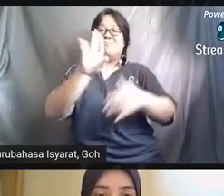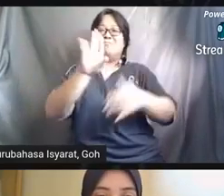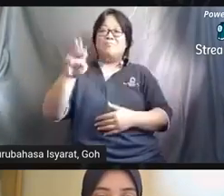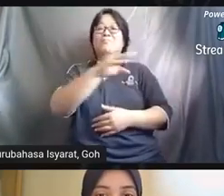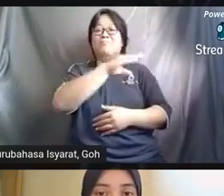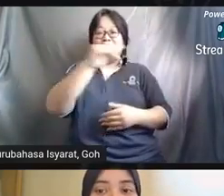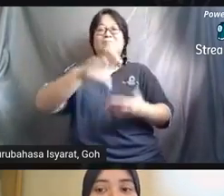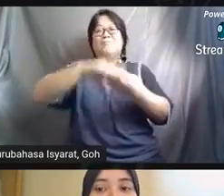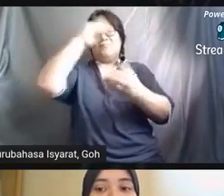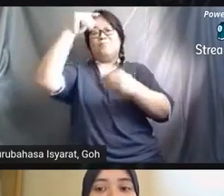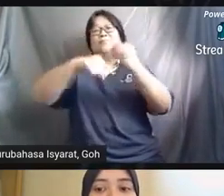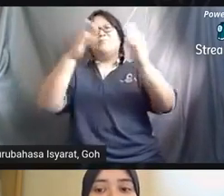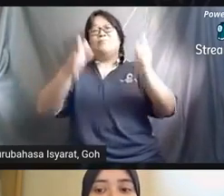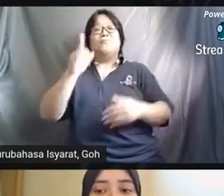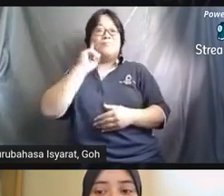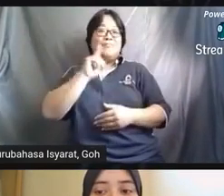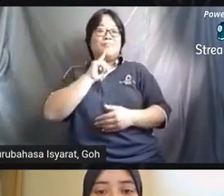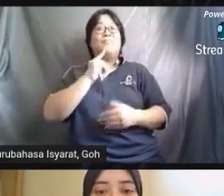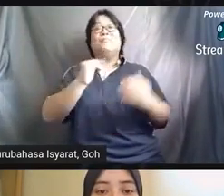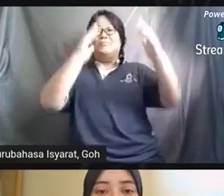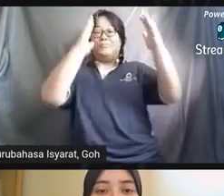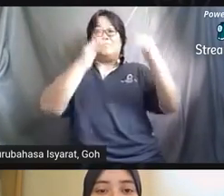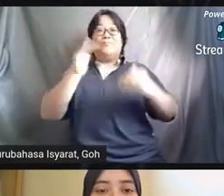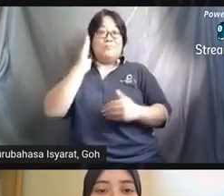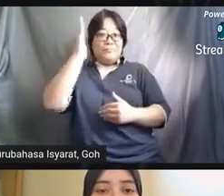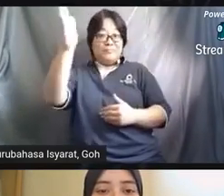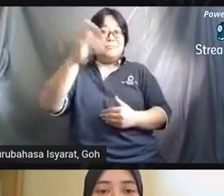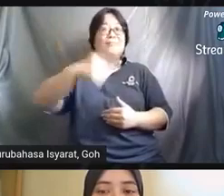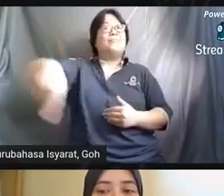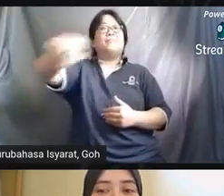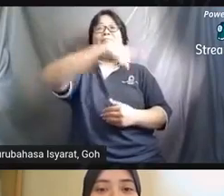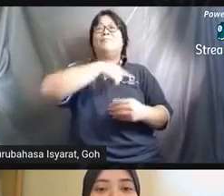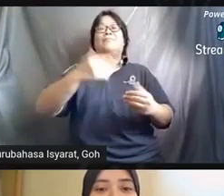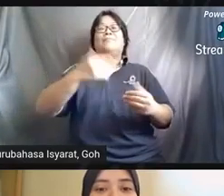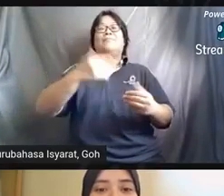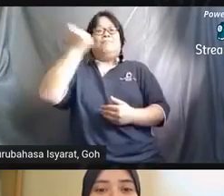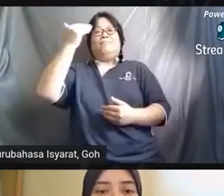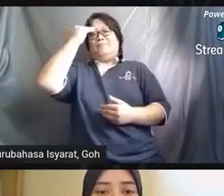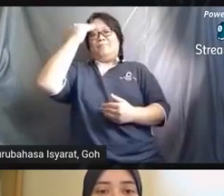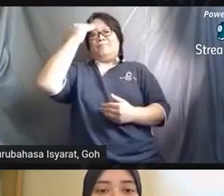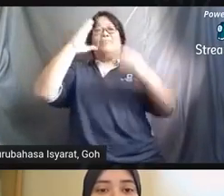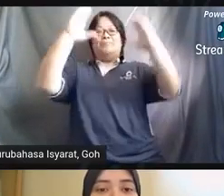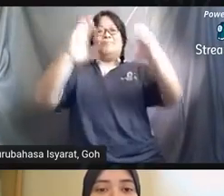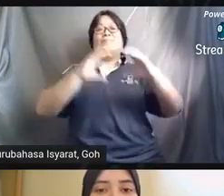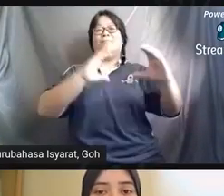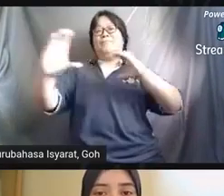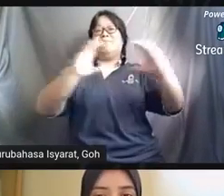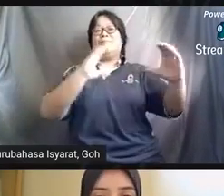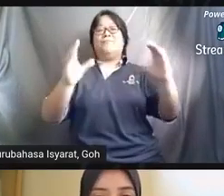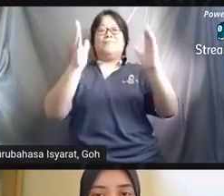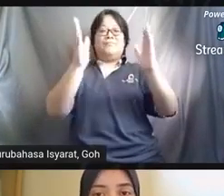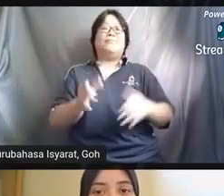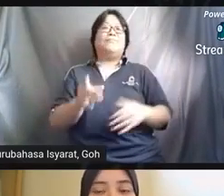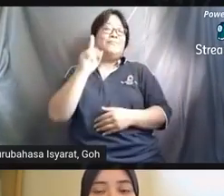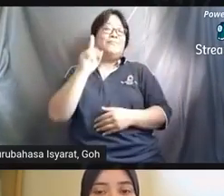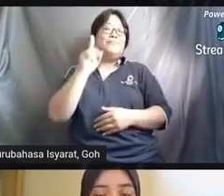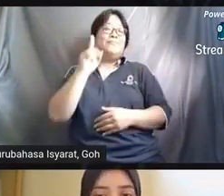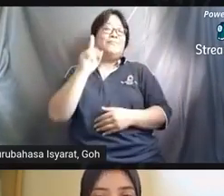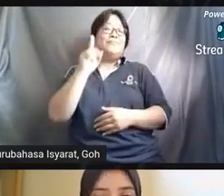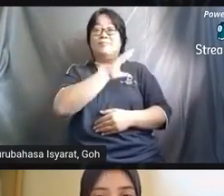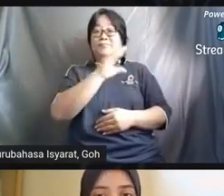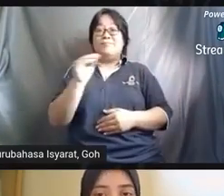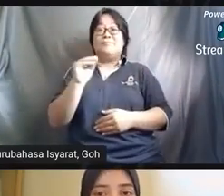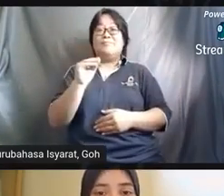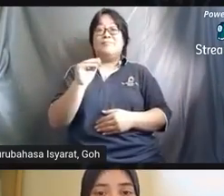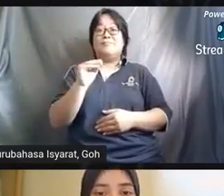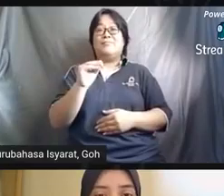hopefully in the future we can be more understanding and we can communicate with deaf people using sign language. And hopefully this has fostered an